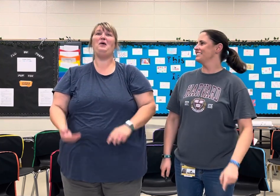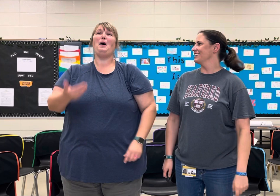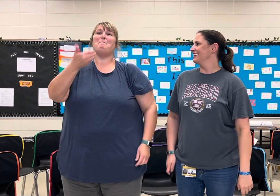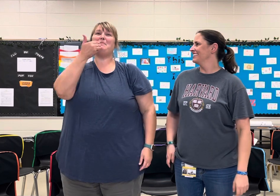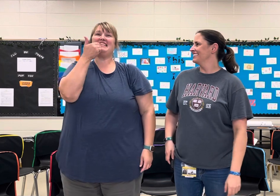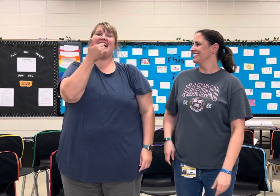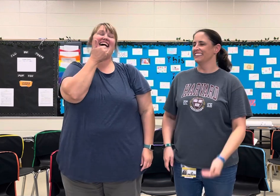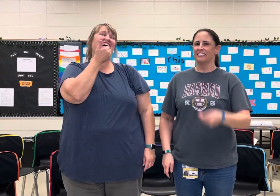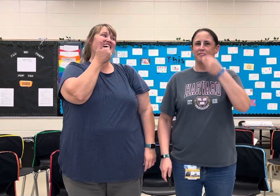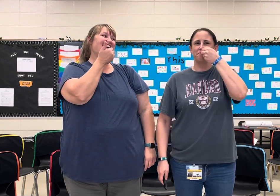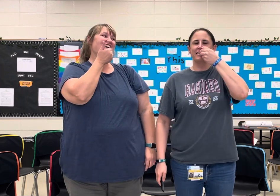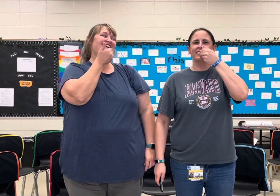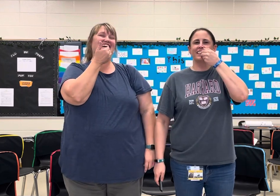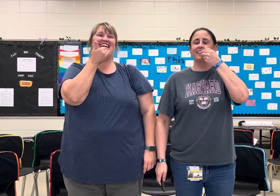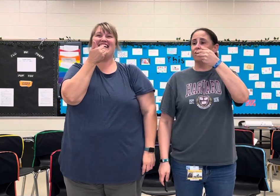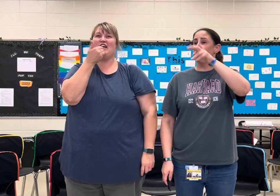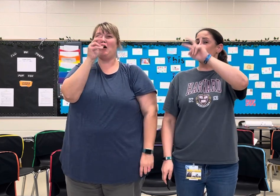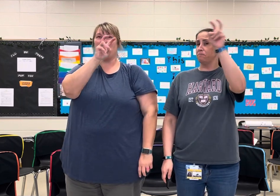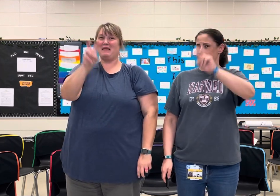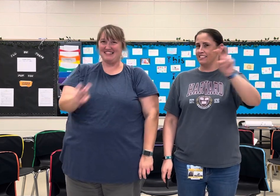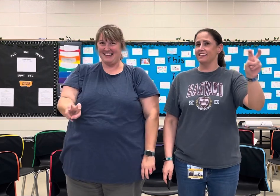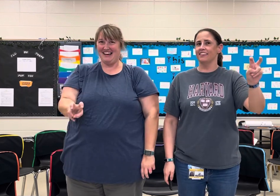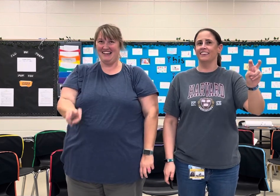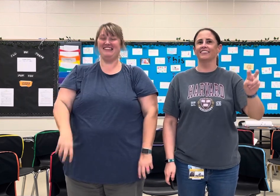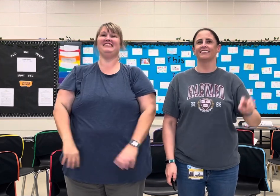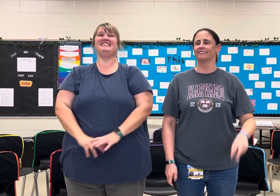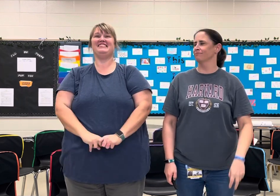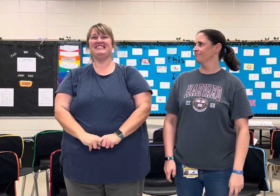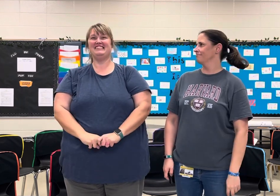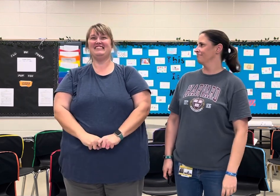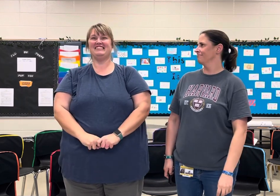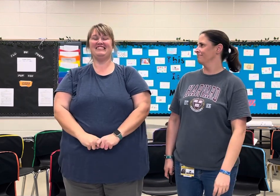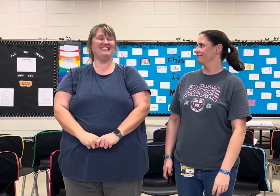Pizza. Pizza or pizza.